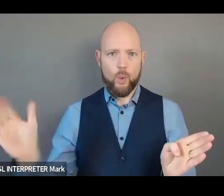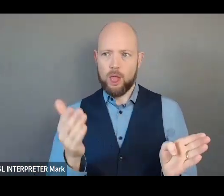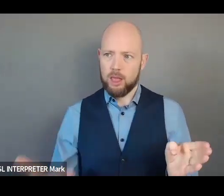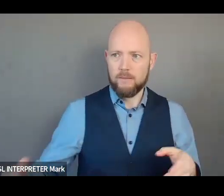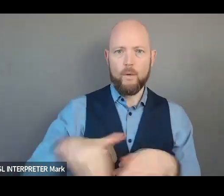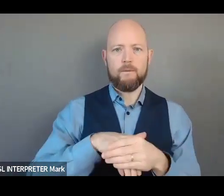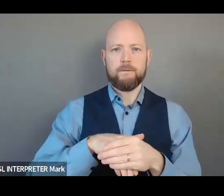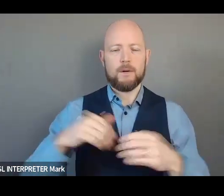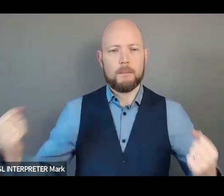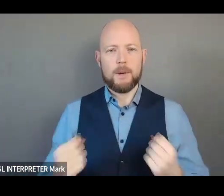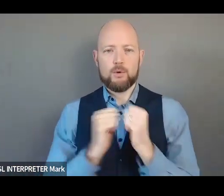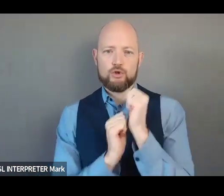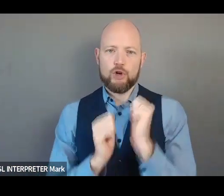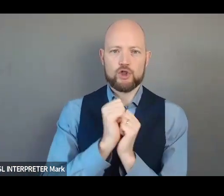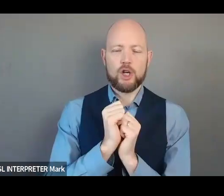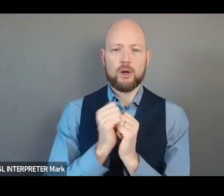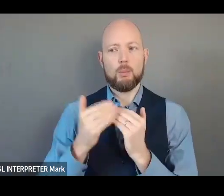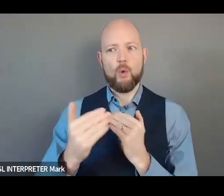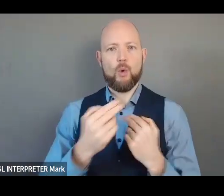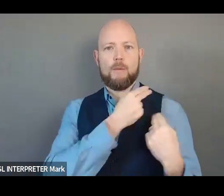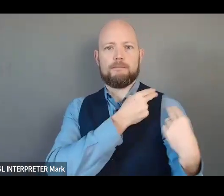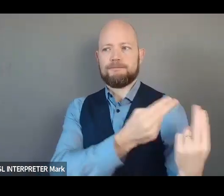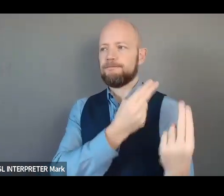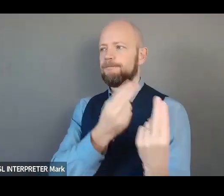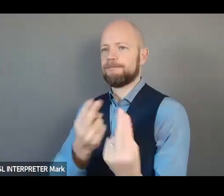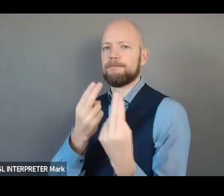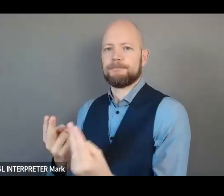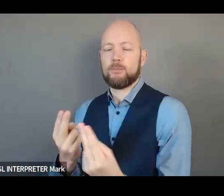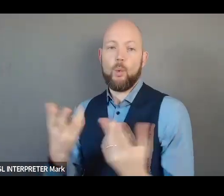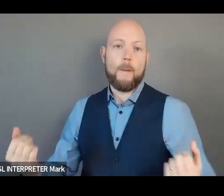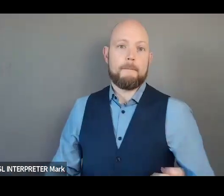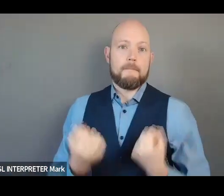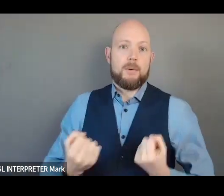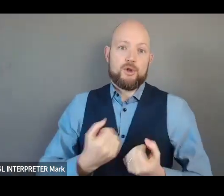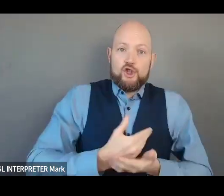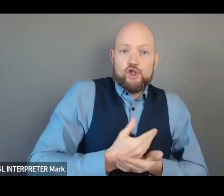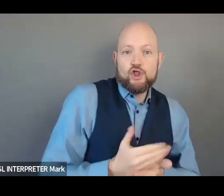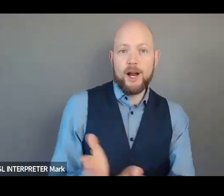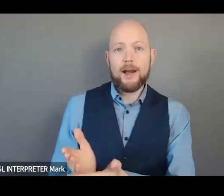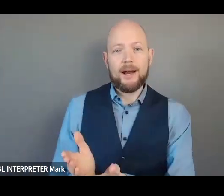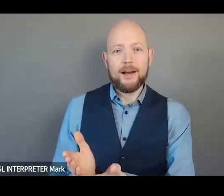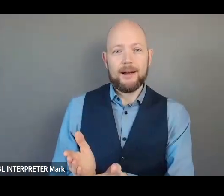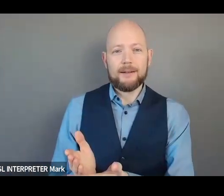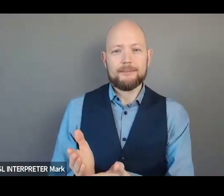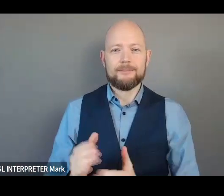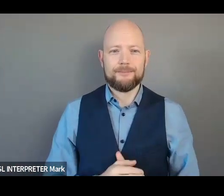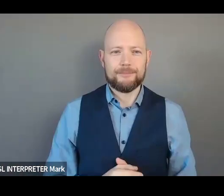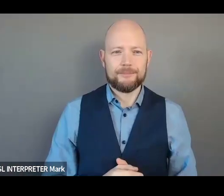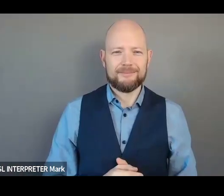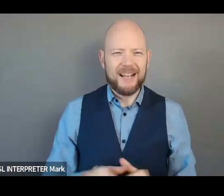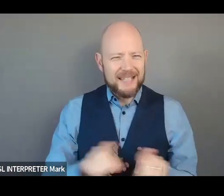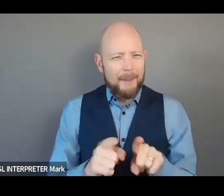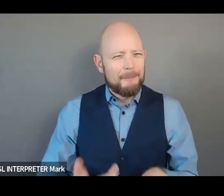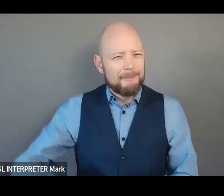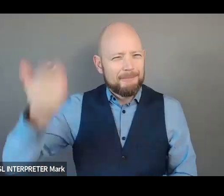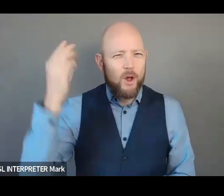more devolved, sharing of power. Sometimes the old adage used to be 30, 40 years ago that in order to